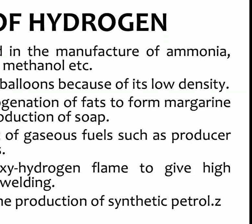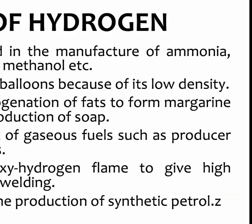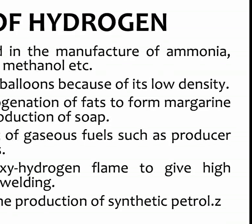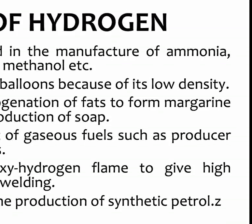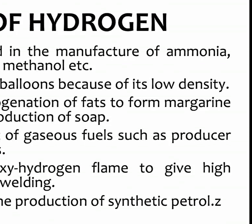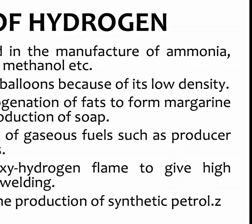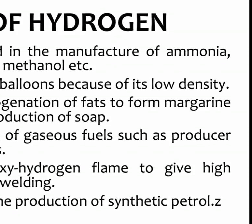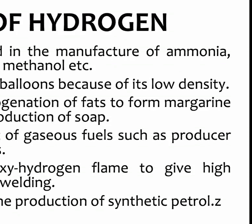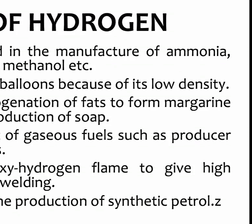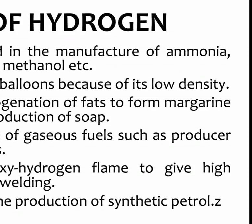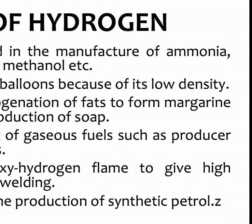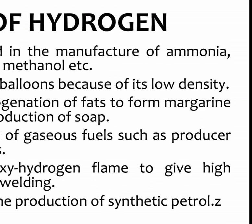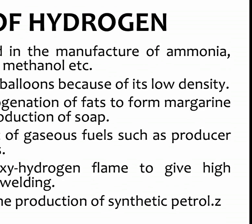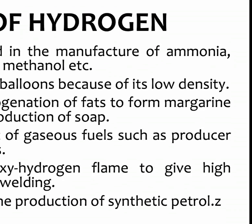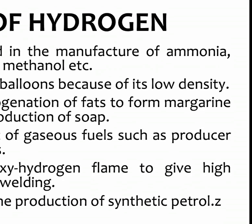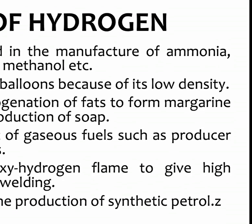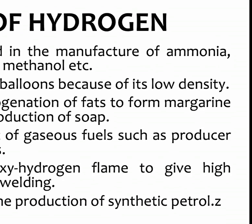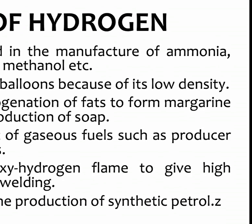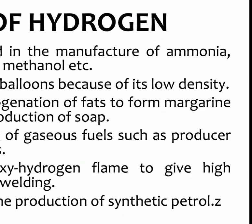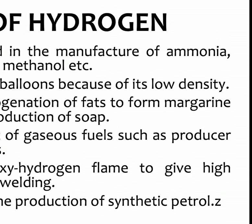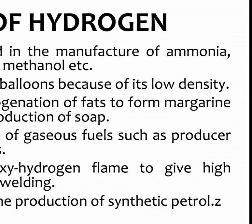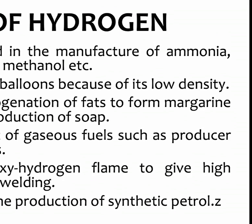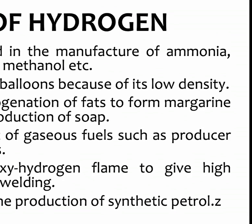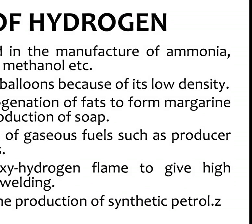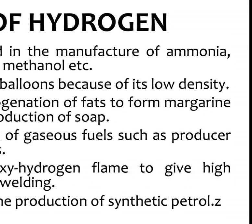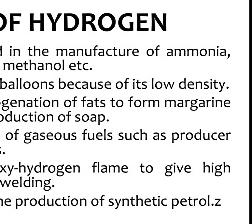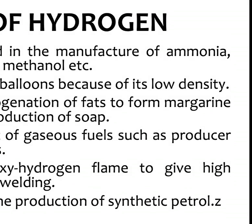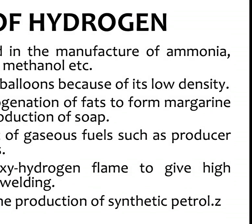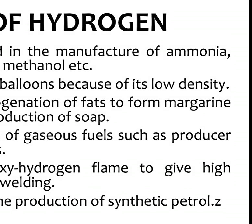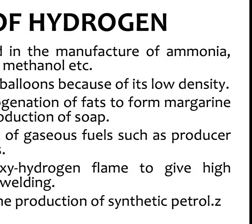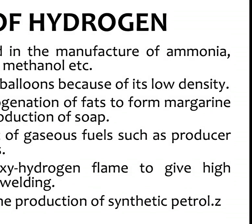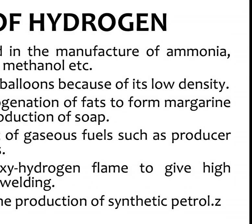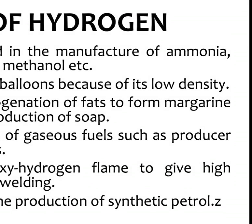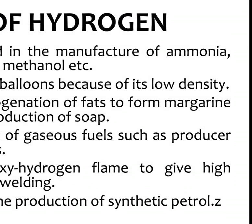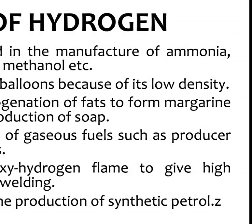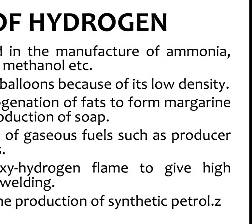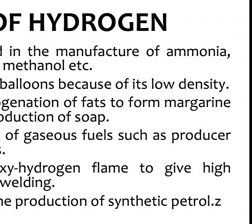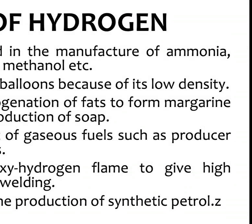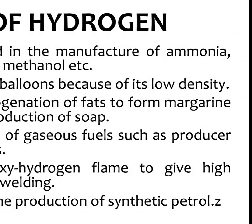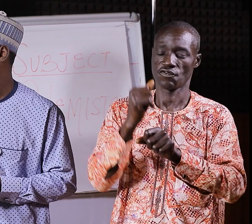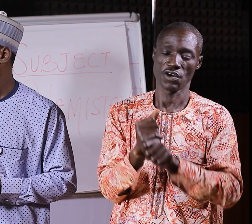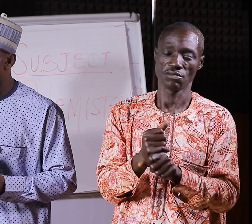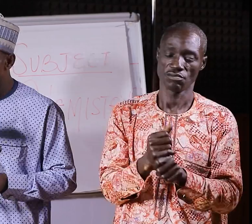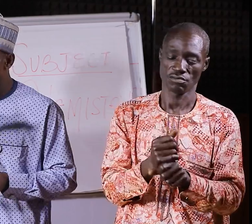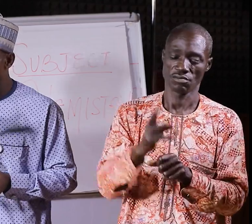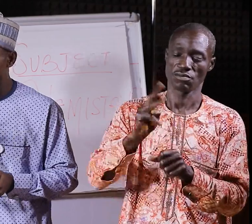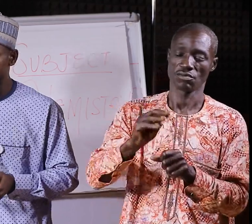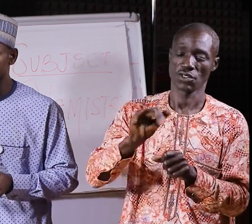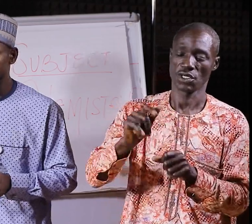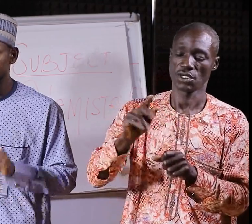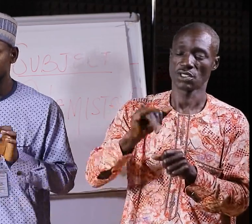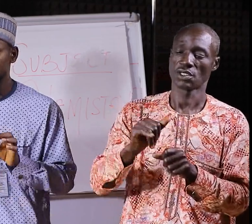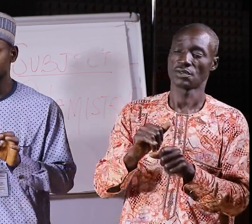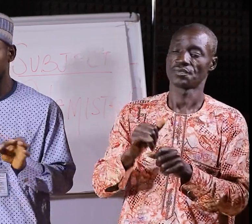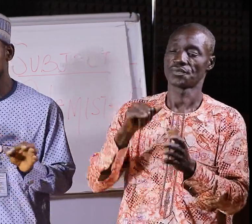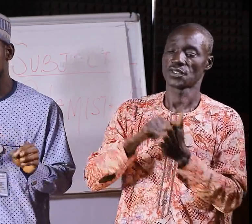Next one, it is used in hydrogenation of fats to form margarine and also in production of soap. Now, the word